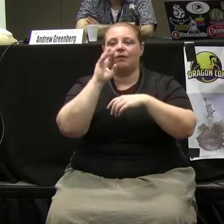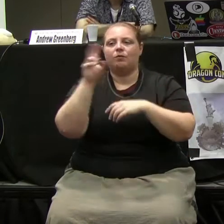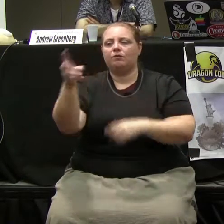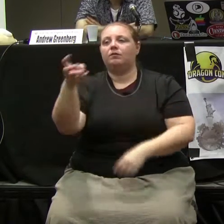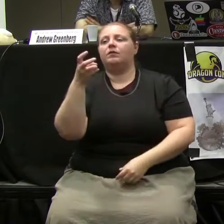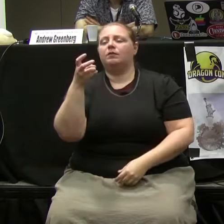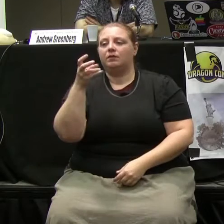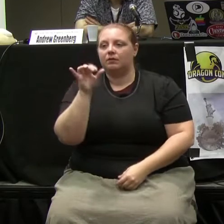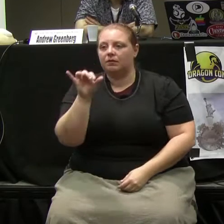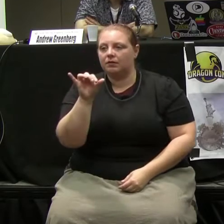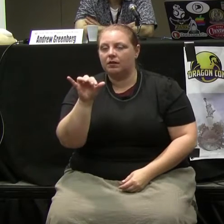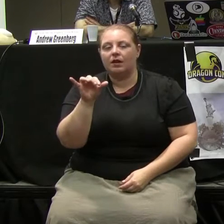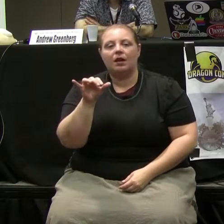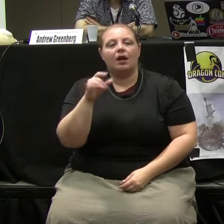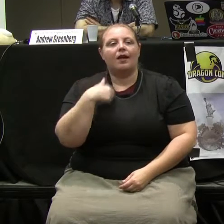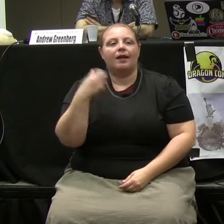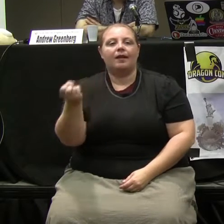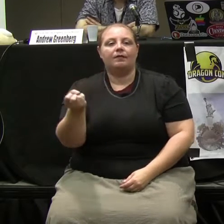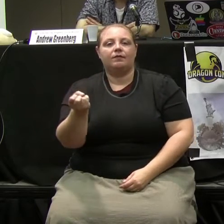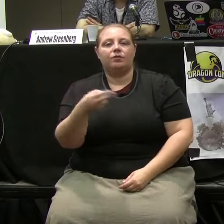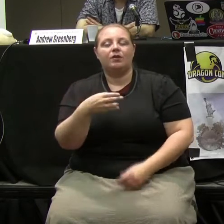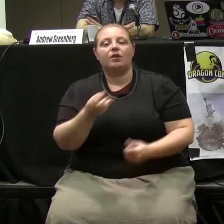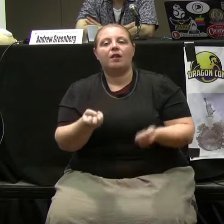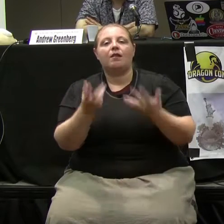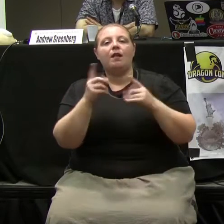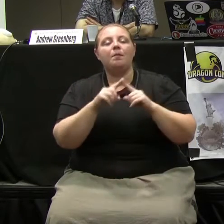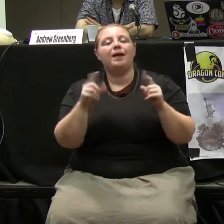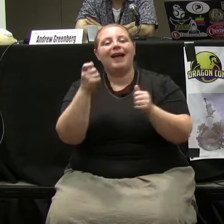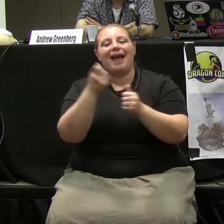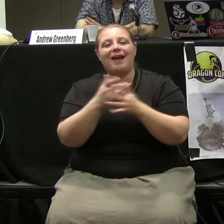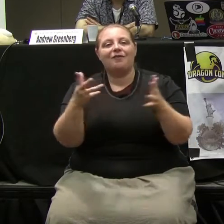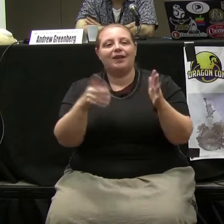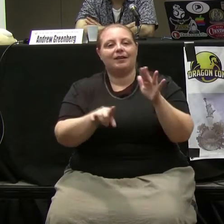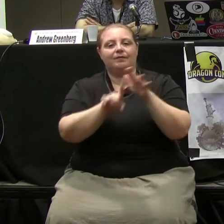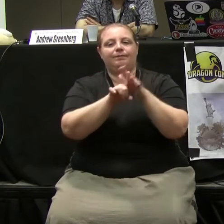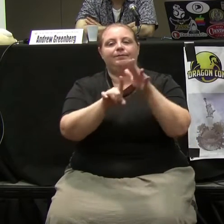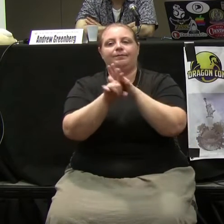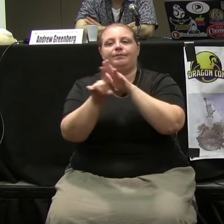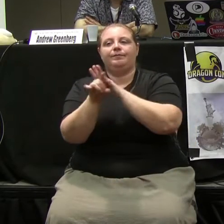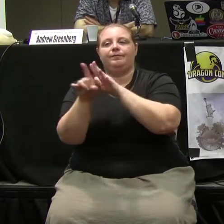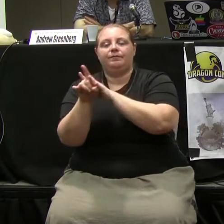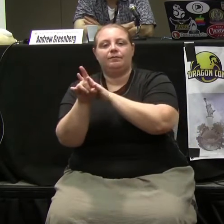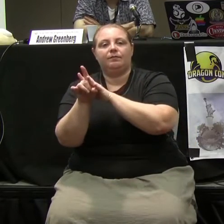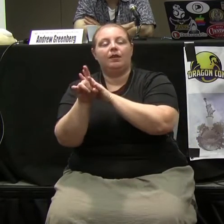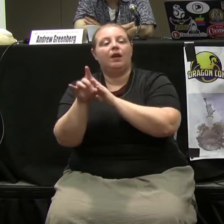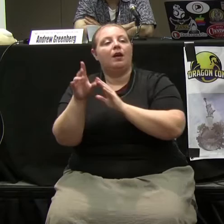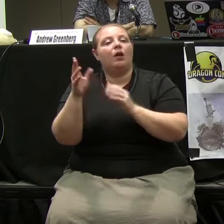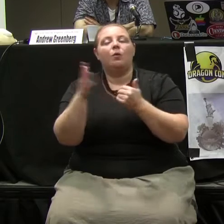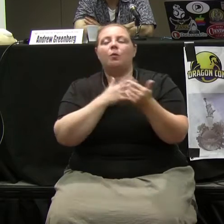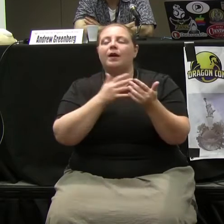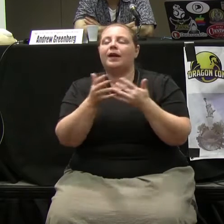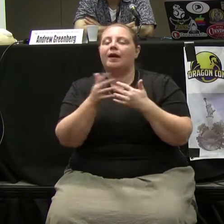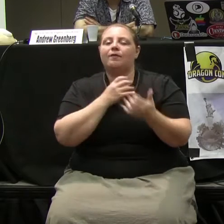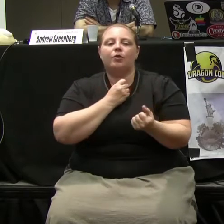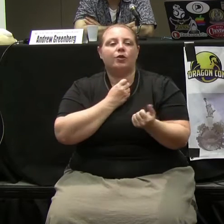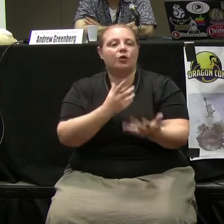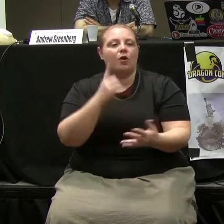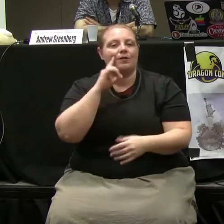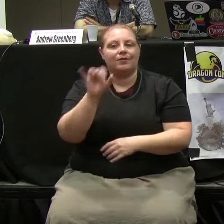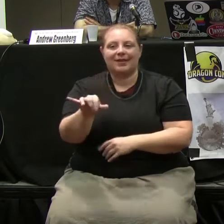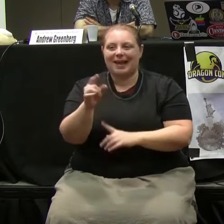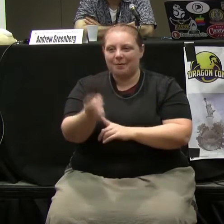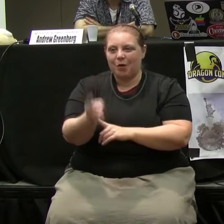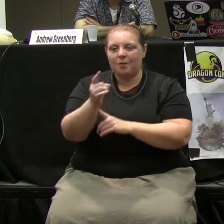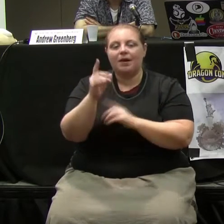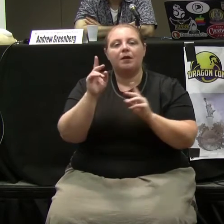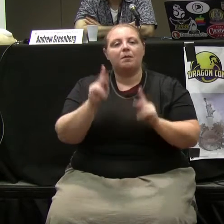you'll want to trash many of them. But everything is popping up on those. Whatever the cause of the moment is, someone is trying to raise